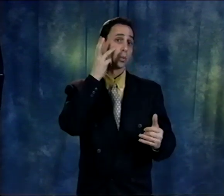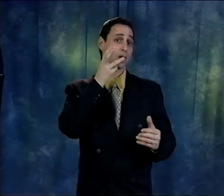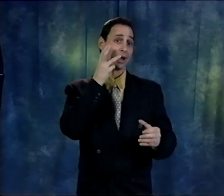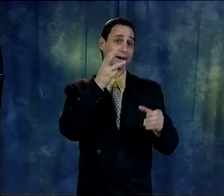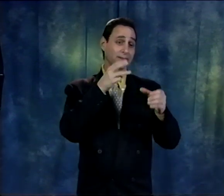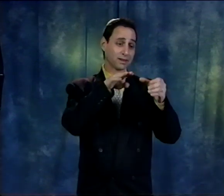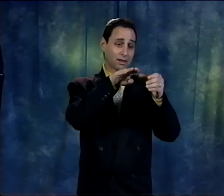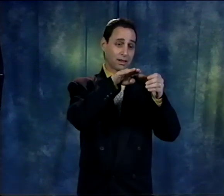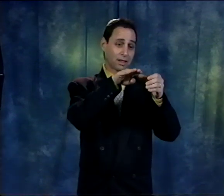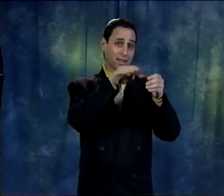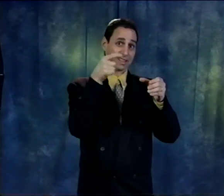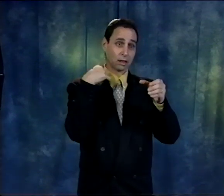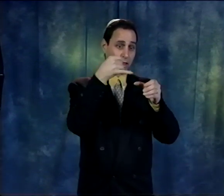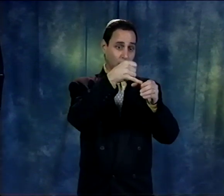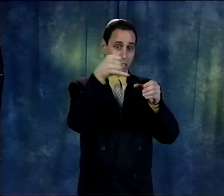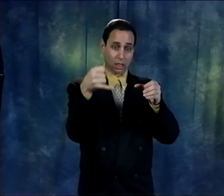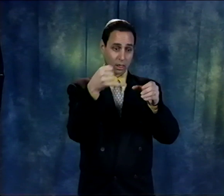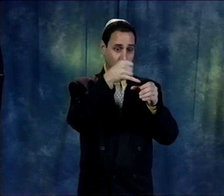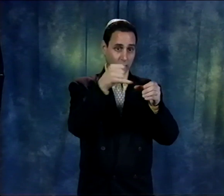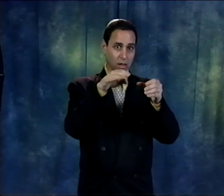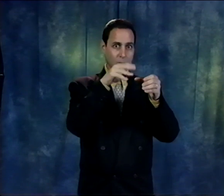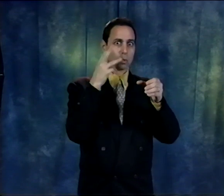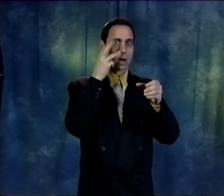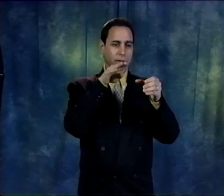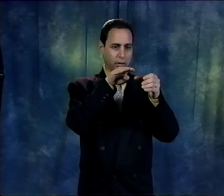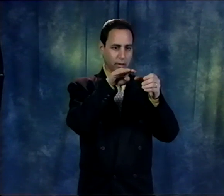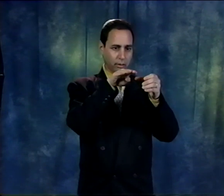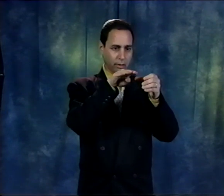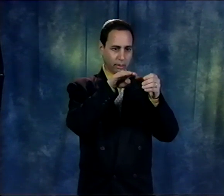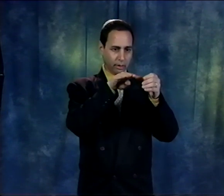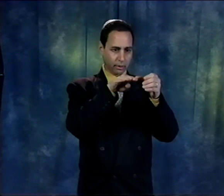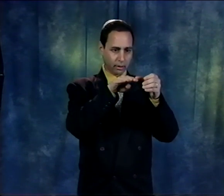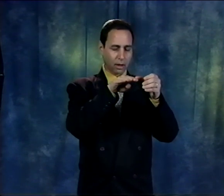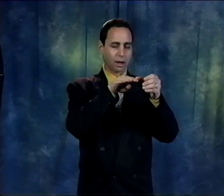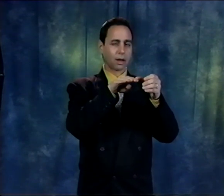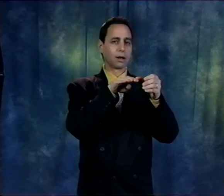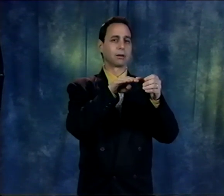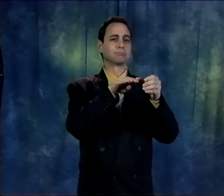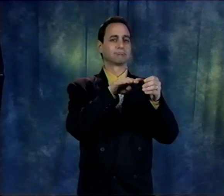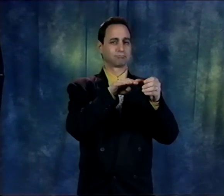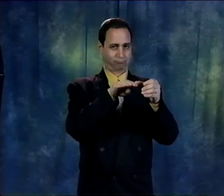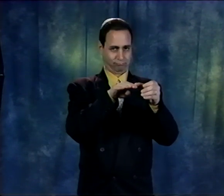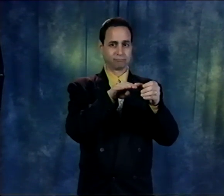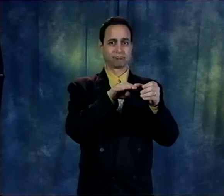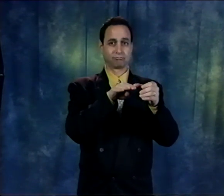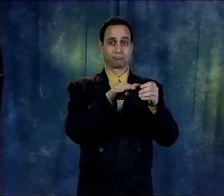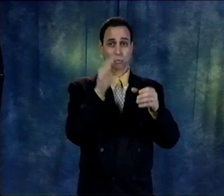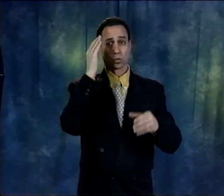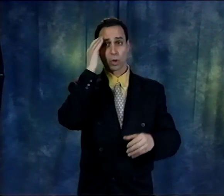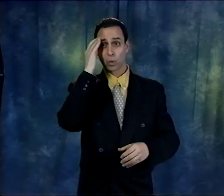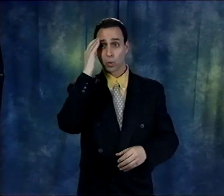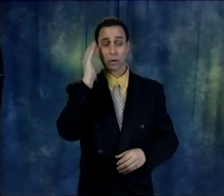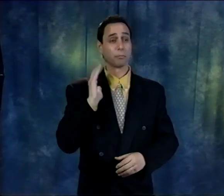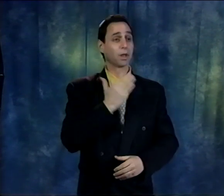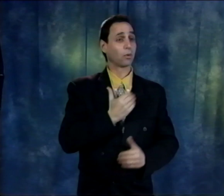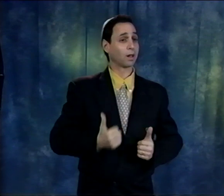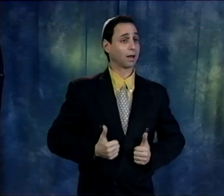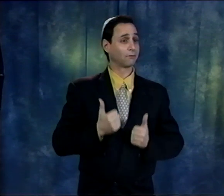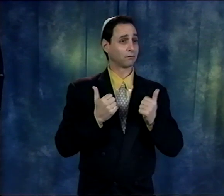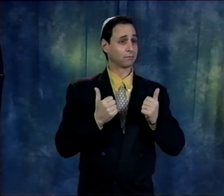Now, the wine glasses we've been dipping from, the wine has lowered a little bit. And you know,